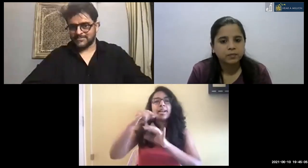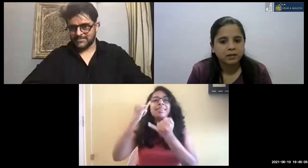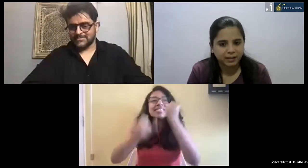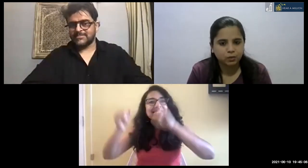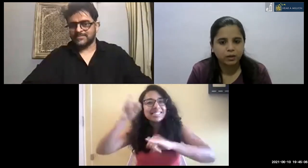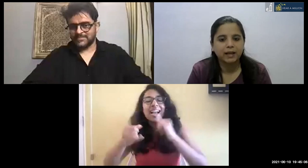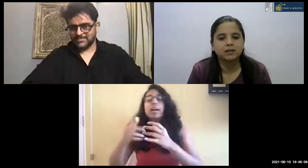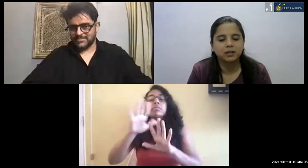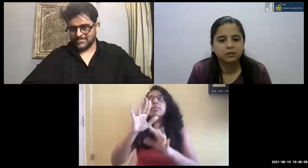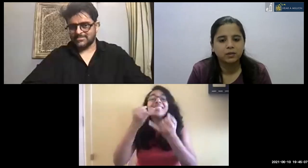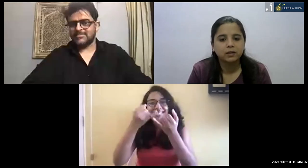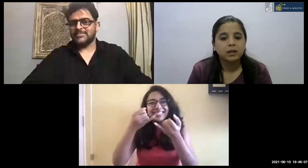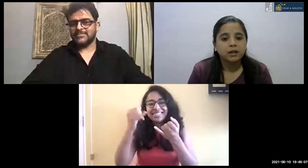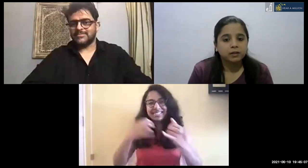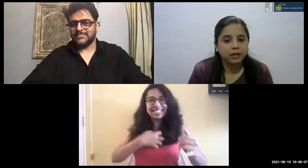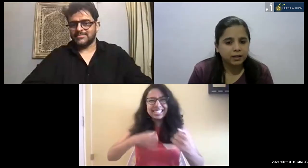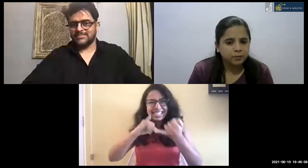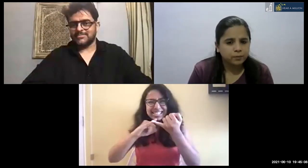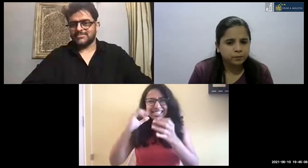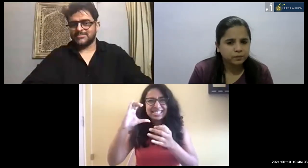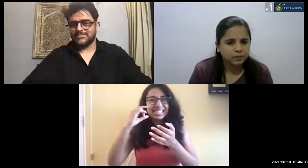members, the second one, and the third one,